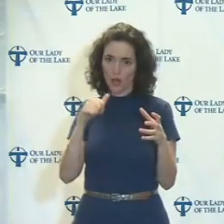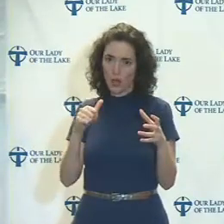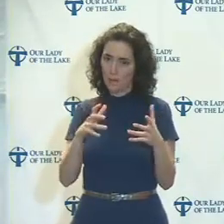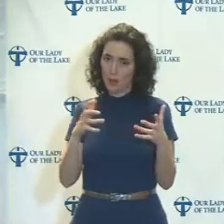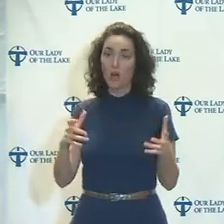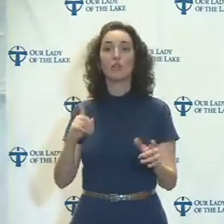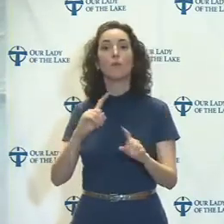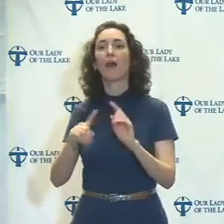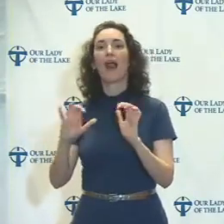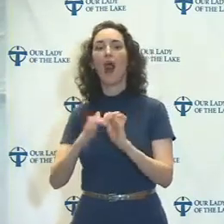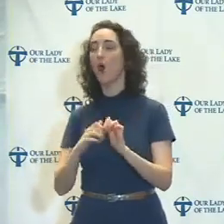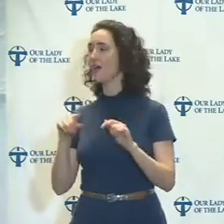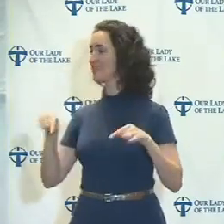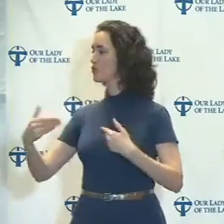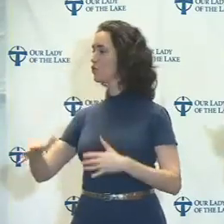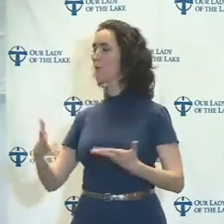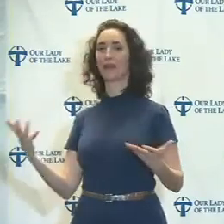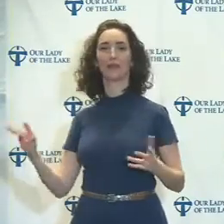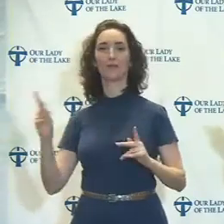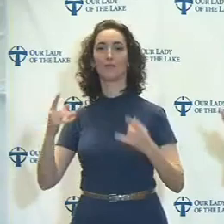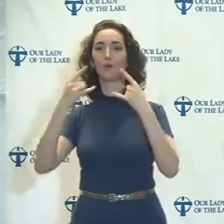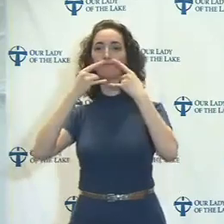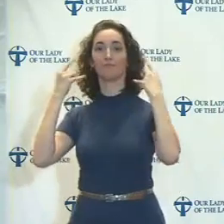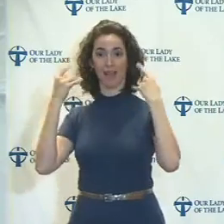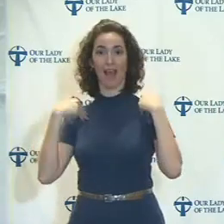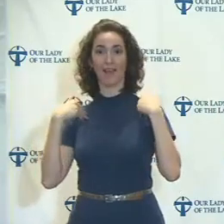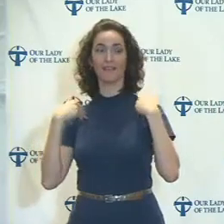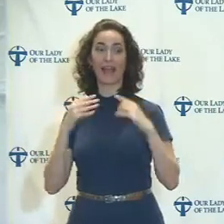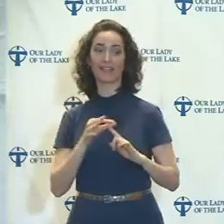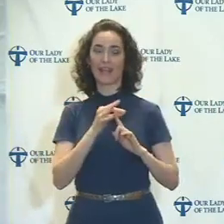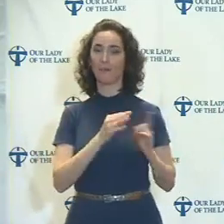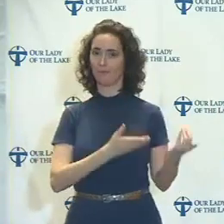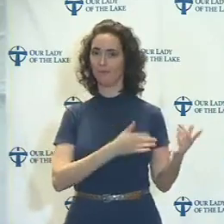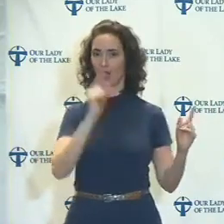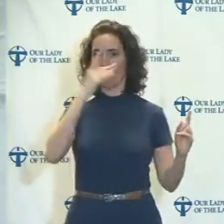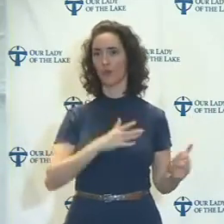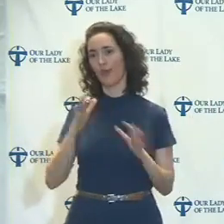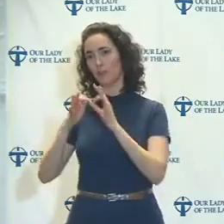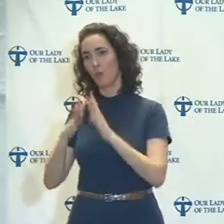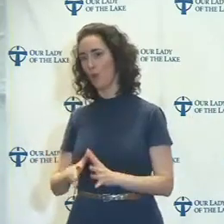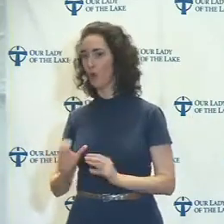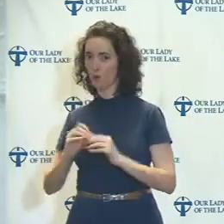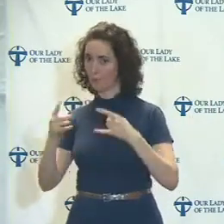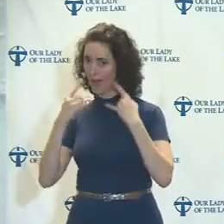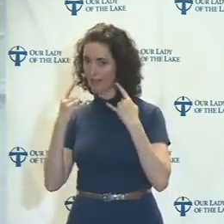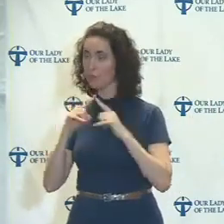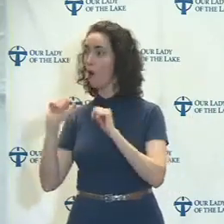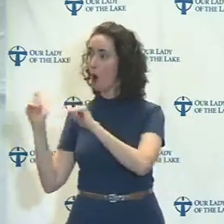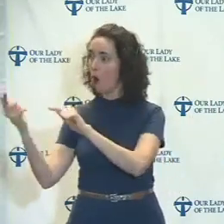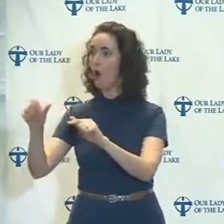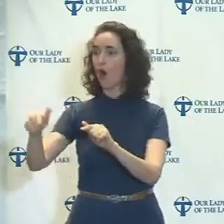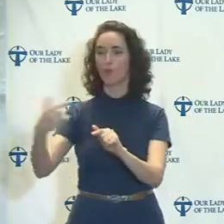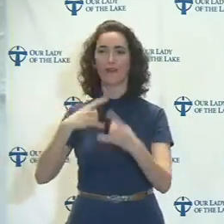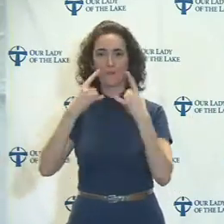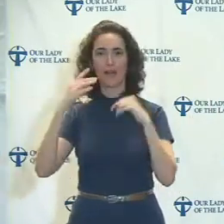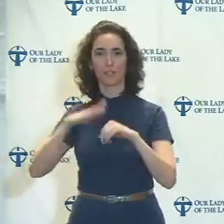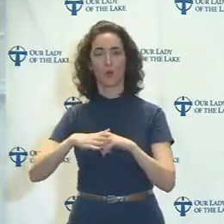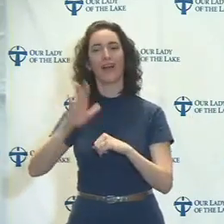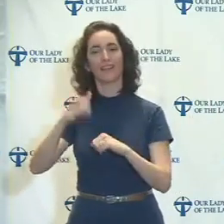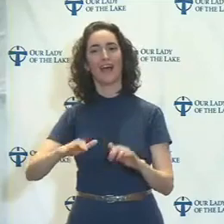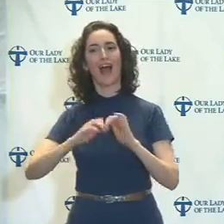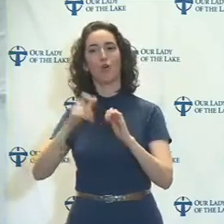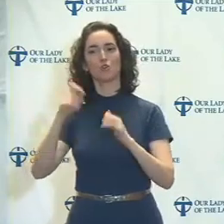where 100% of the people, with the exception of the two of us at the moment, are wearing masks. And that is